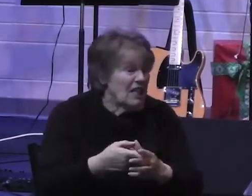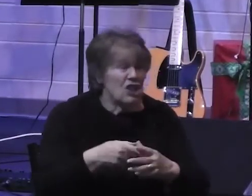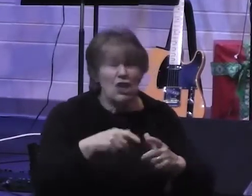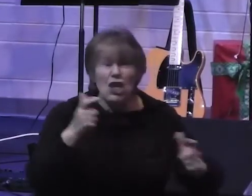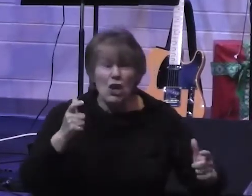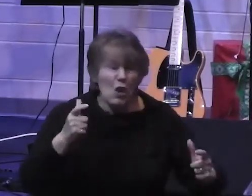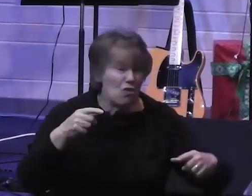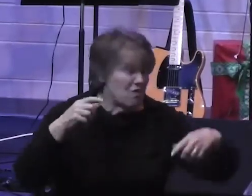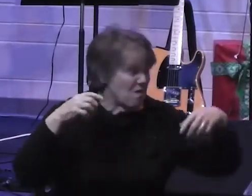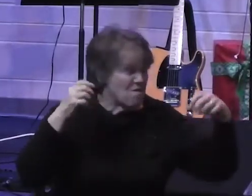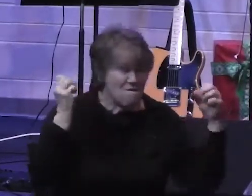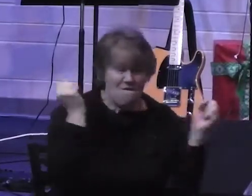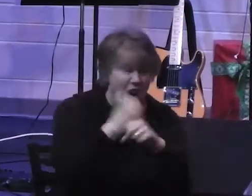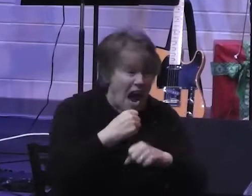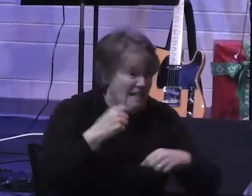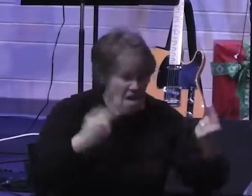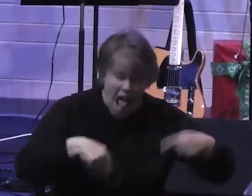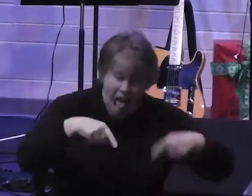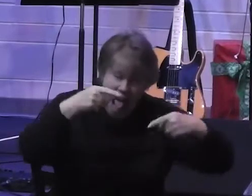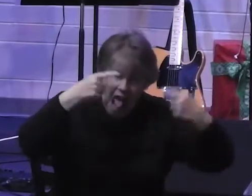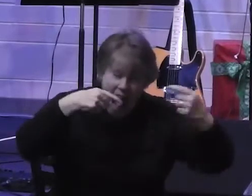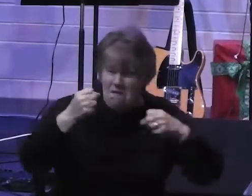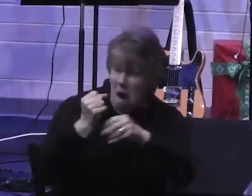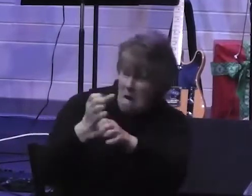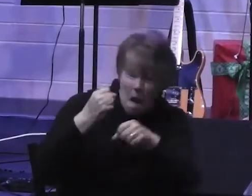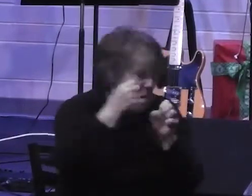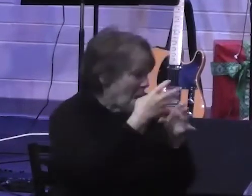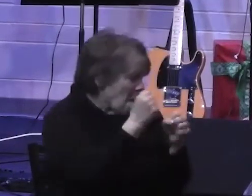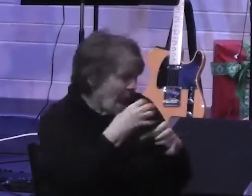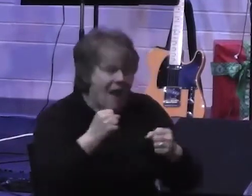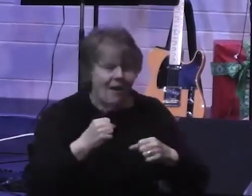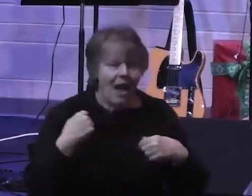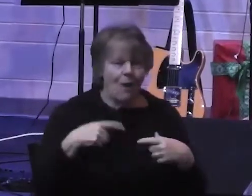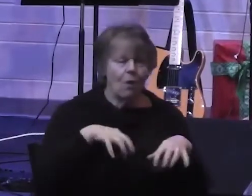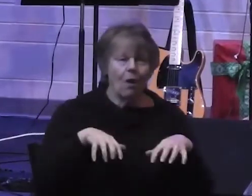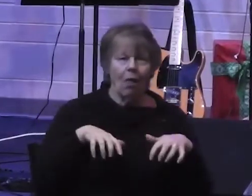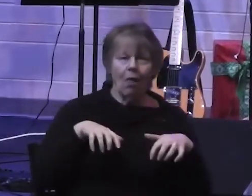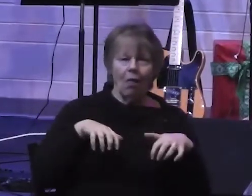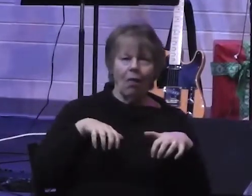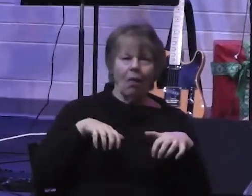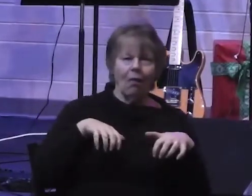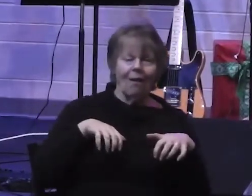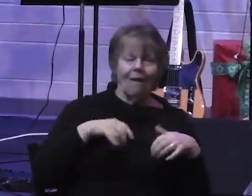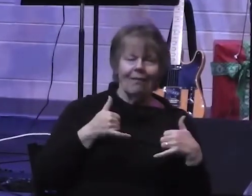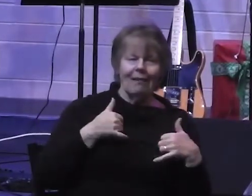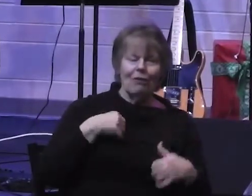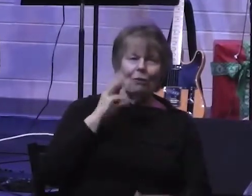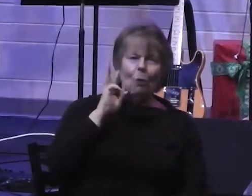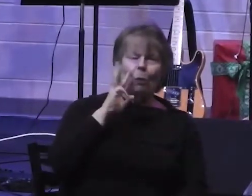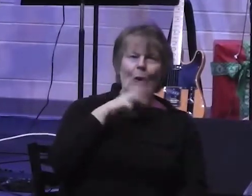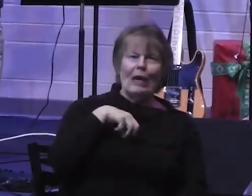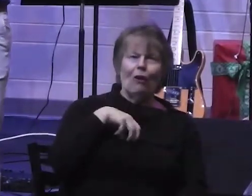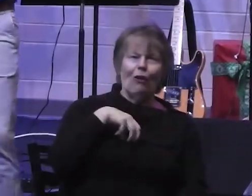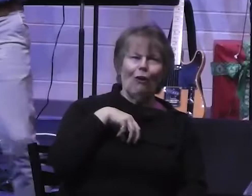the class, and we're all sitting in the room like, oh, this is so weird.